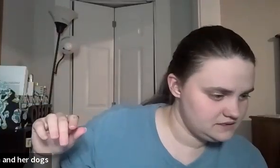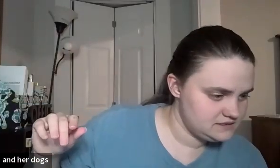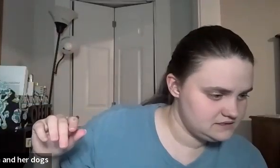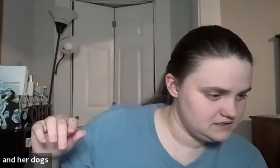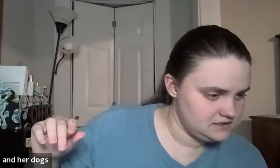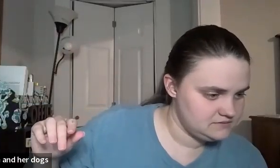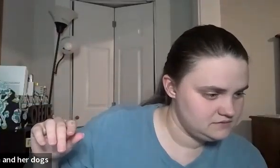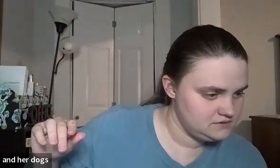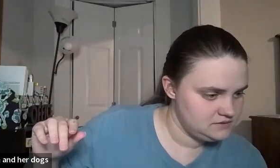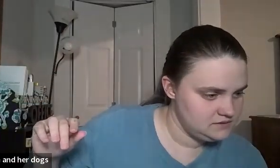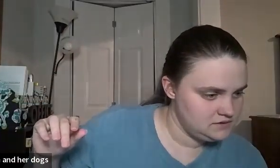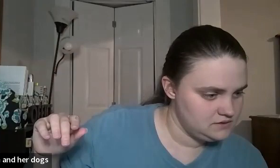Let's see.